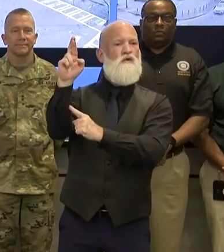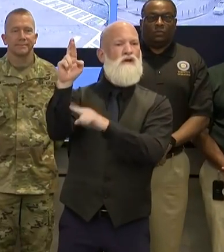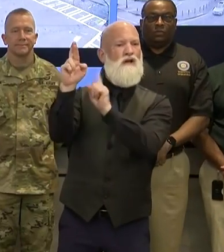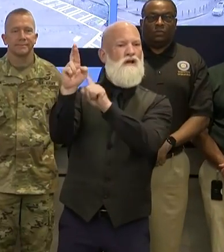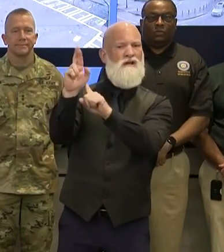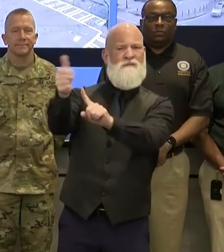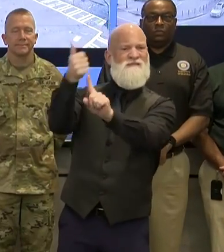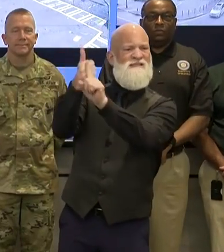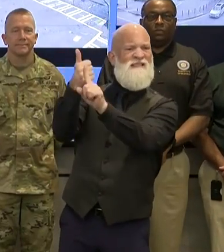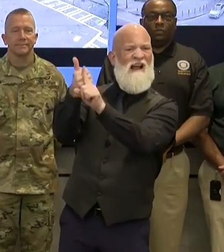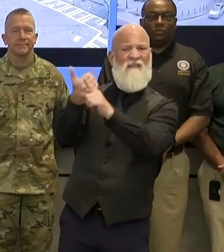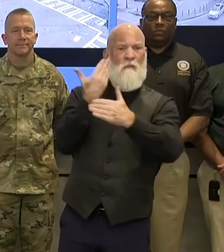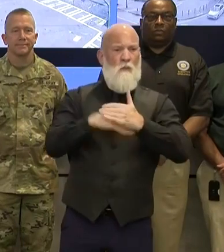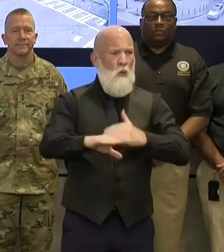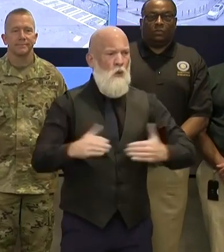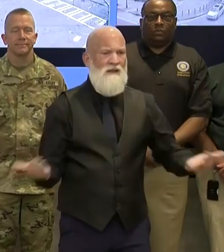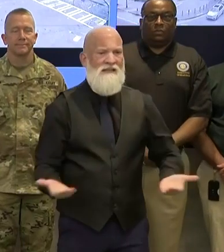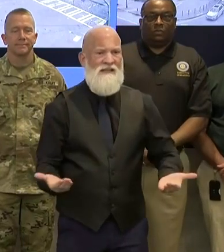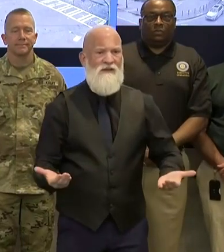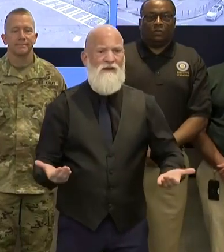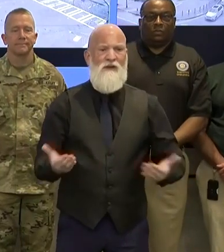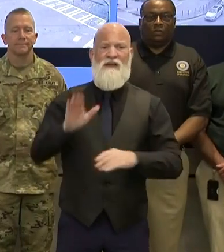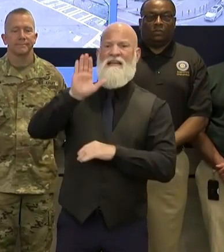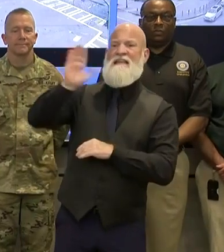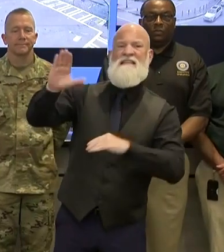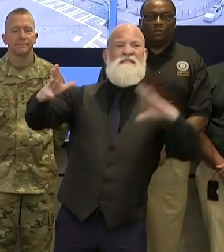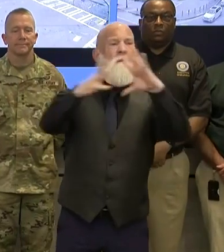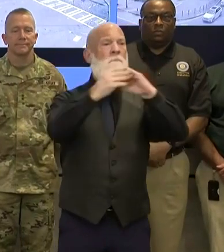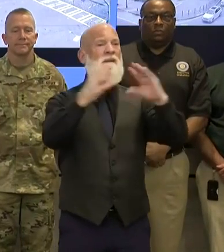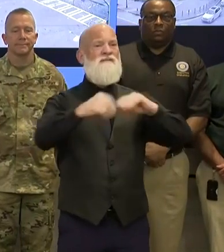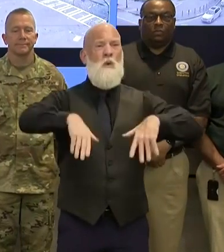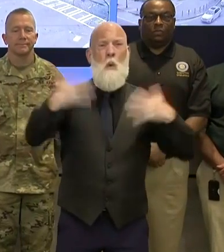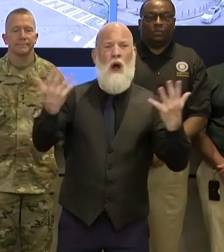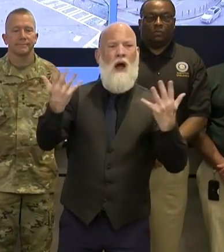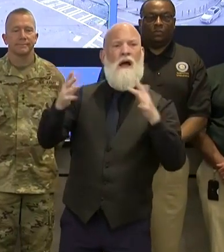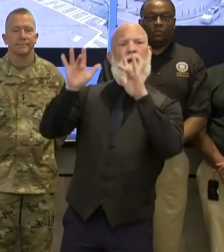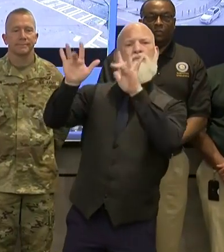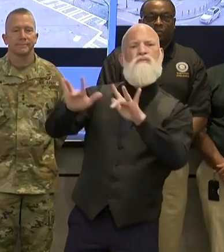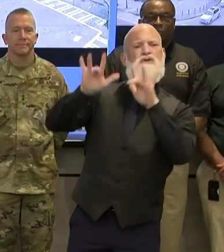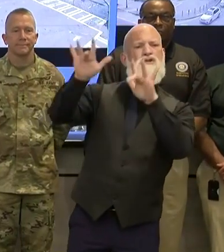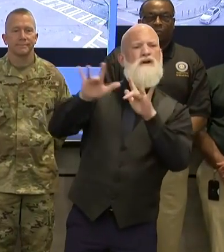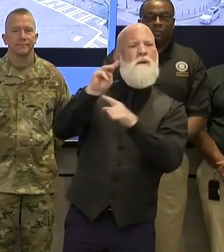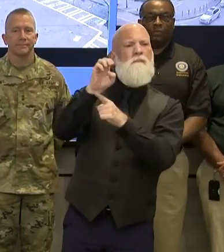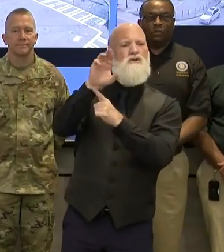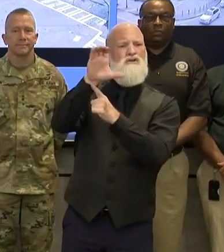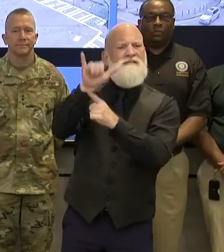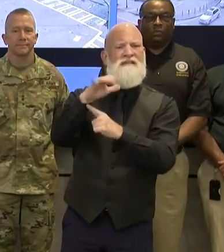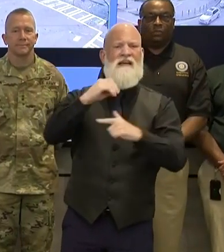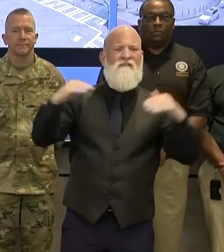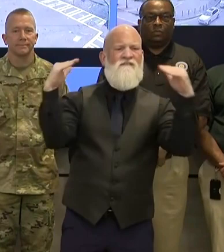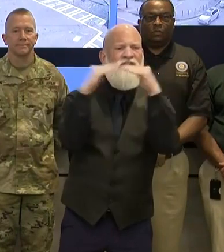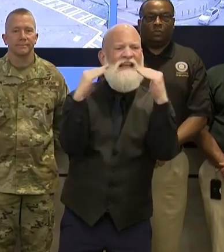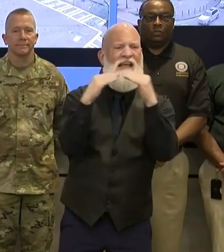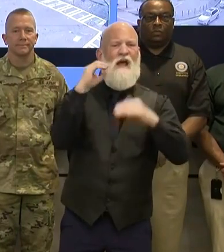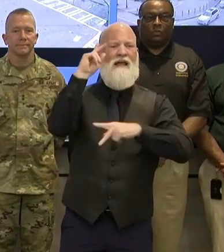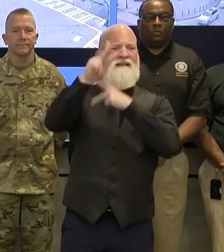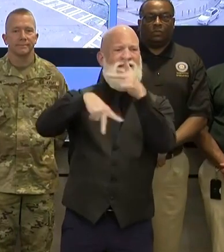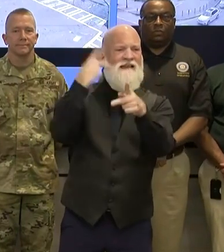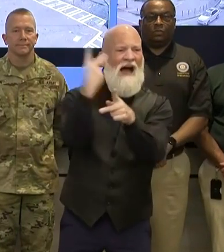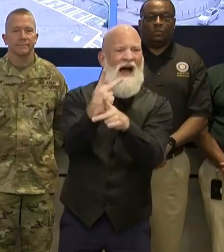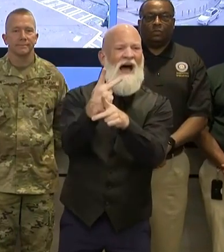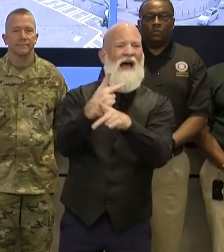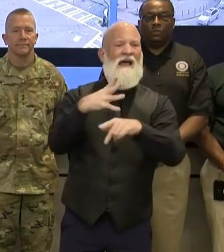justice, love mercy, and treat others fairly with kindness and respect. And what started